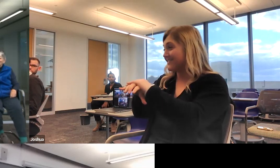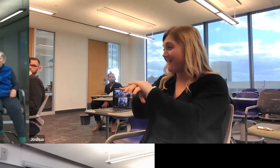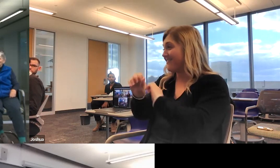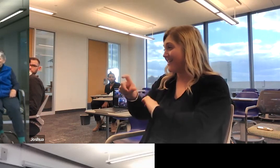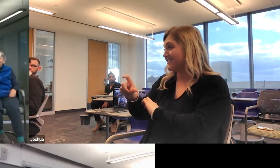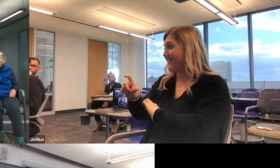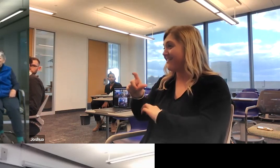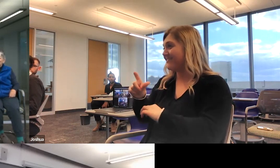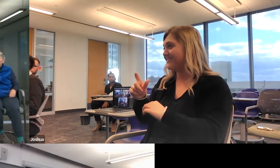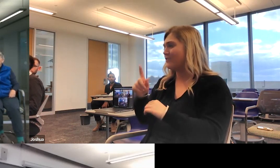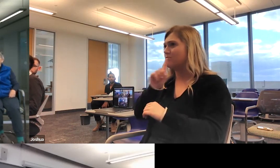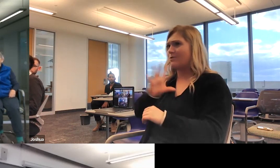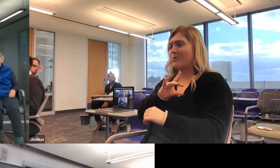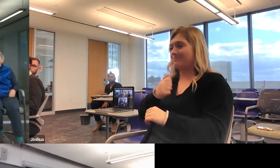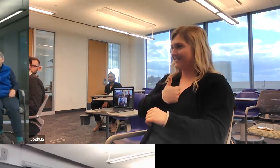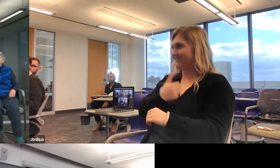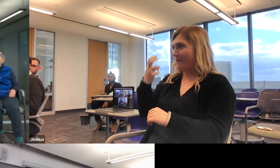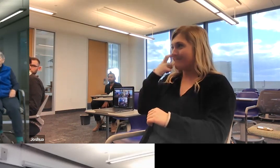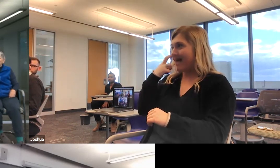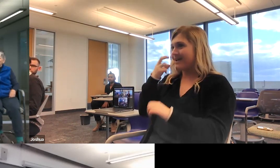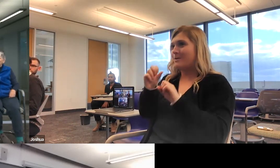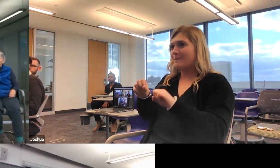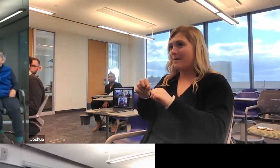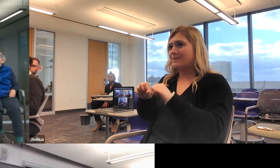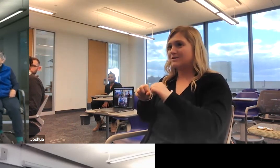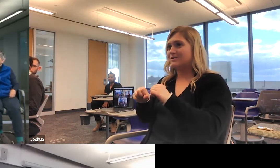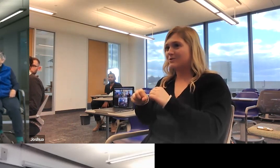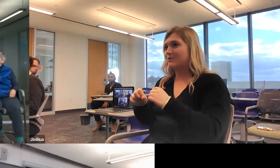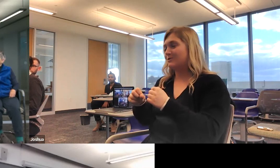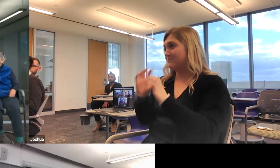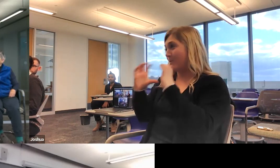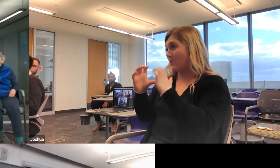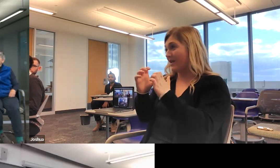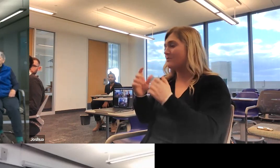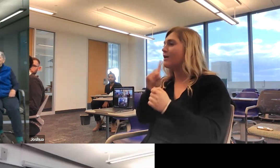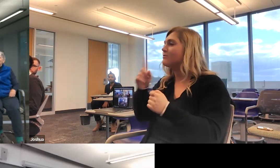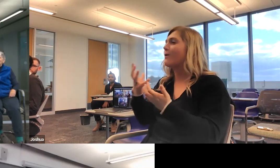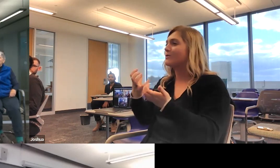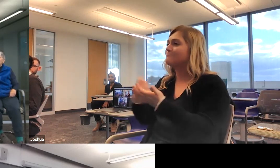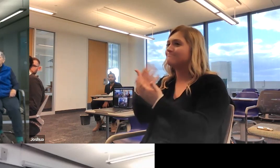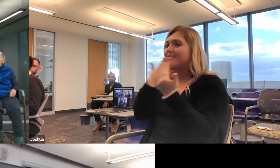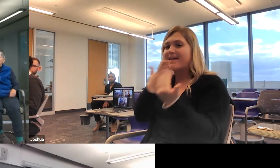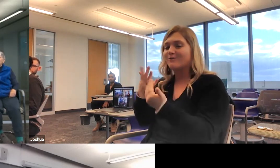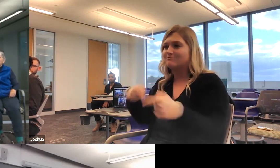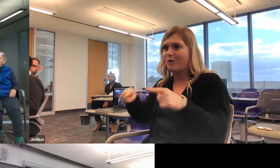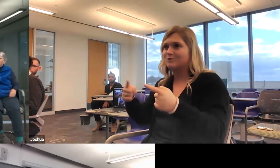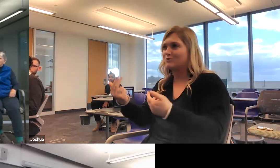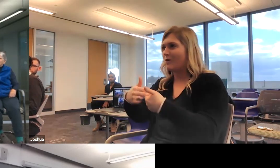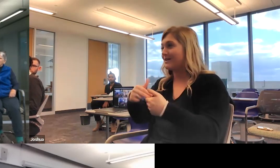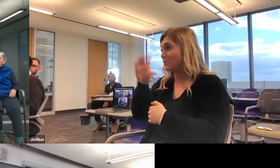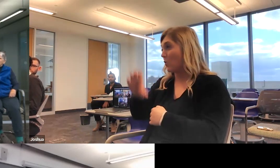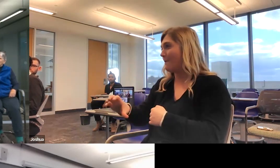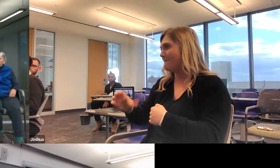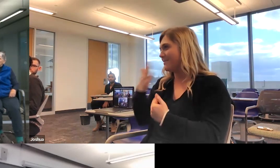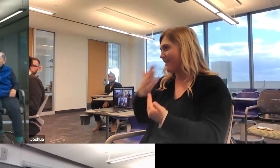I think that would be really cool as a blind person to be able to communicate. But with that, I want to thank everybody who came on Zoom for